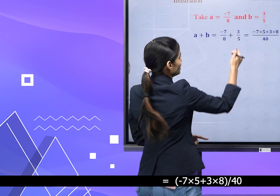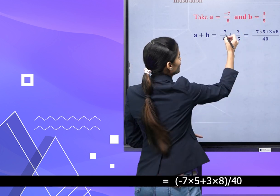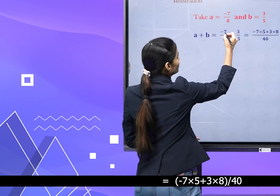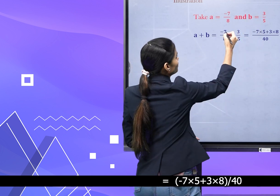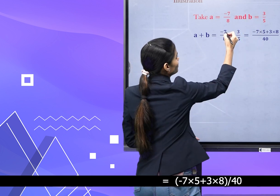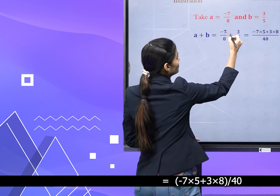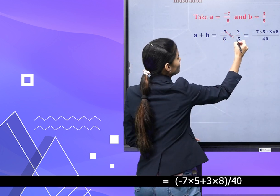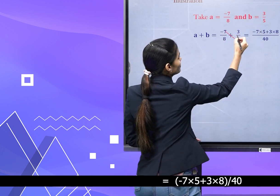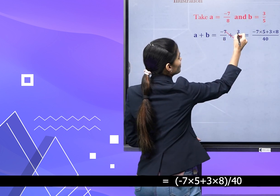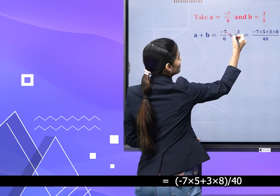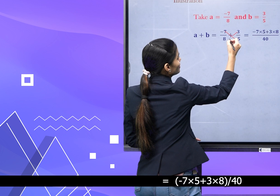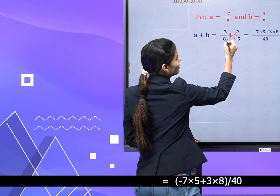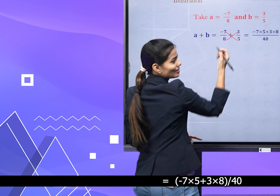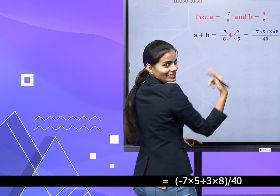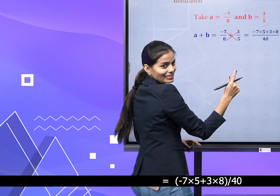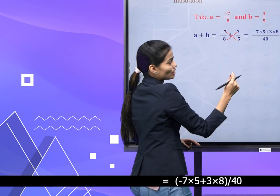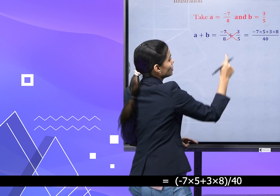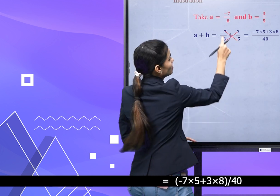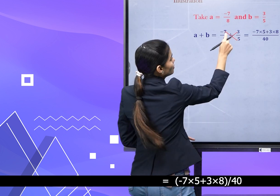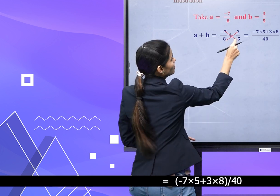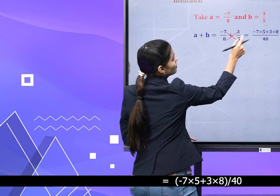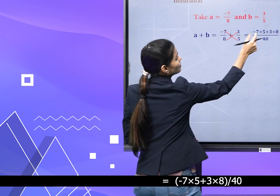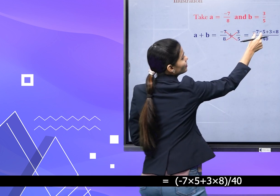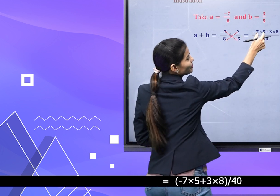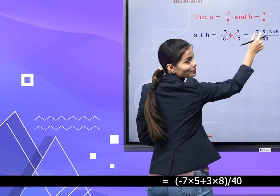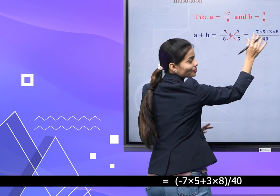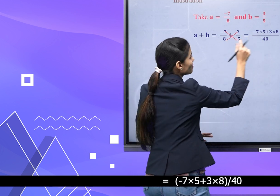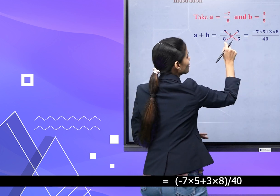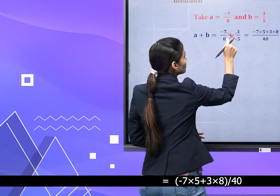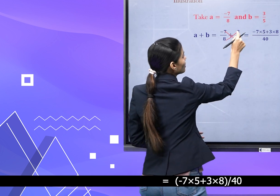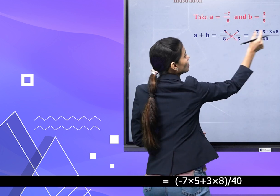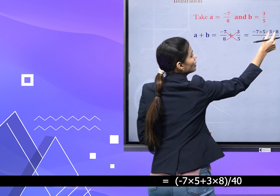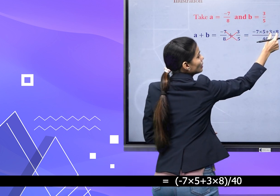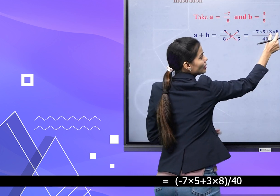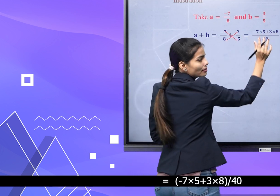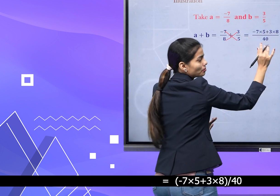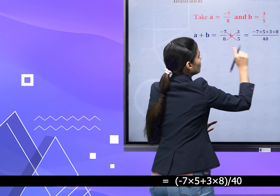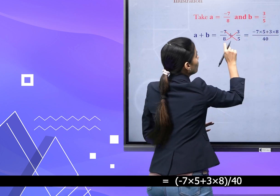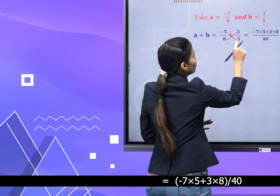to minus 7 into 5 plus 3 into 8 by 40